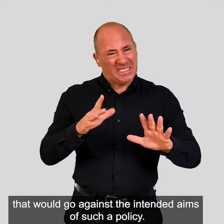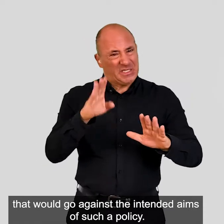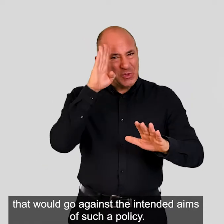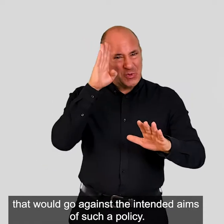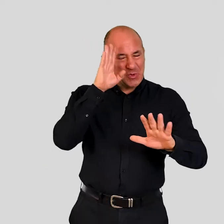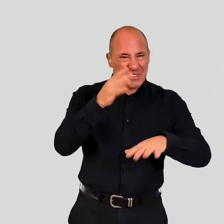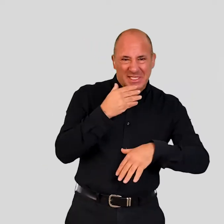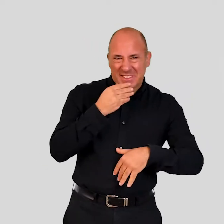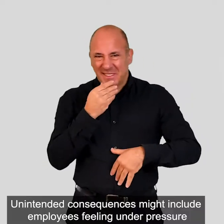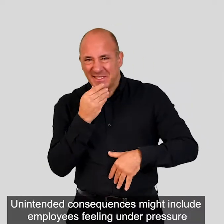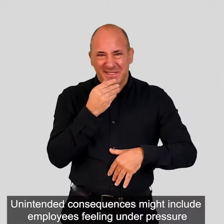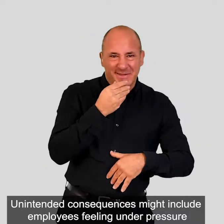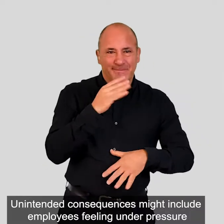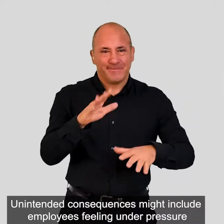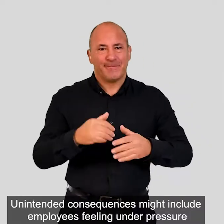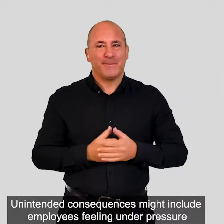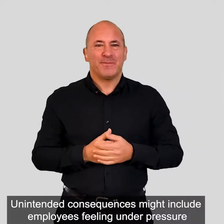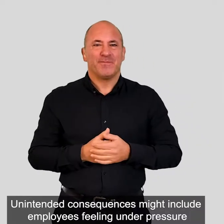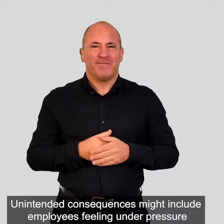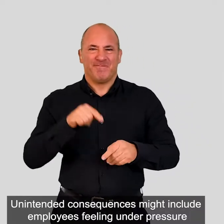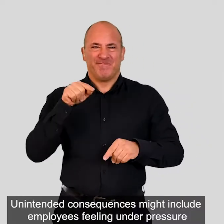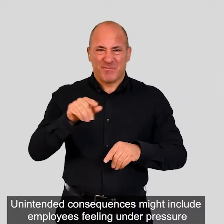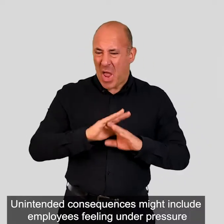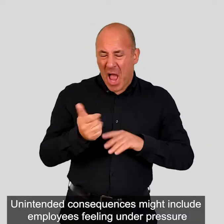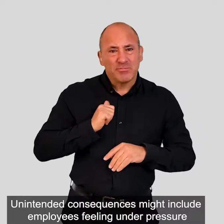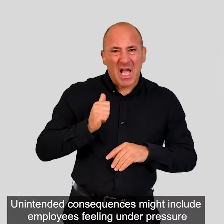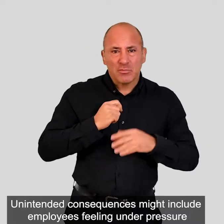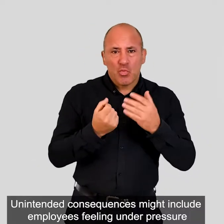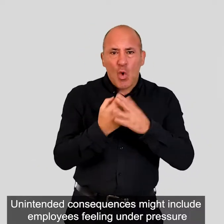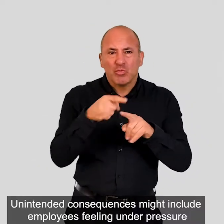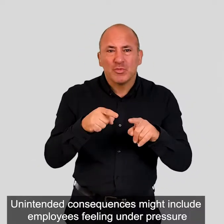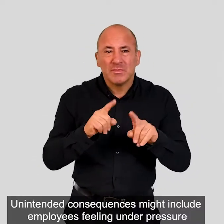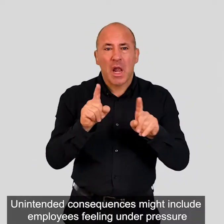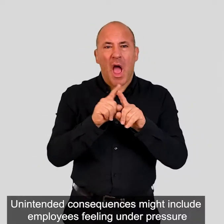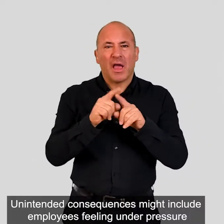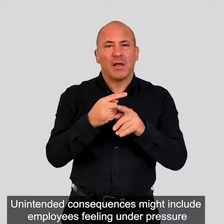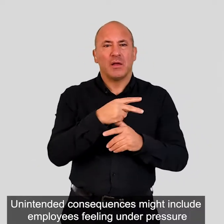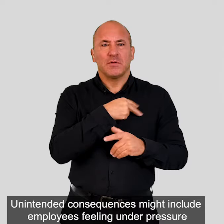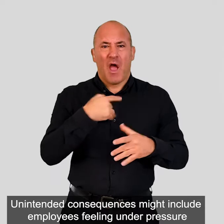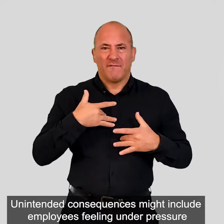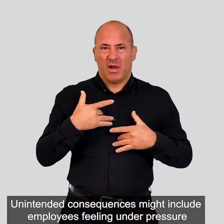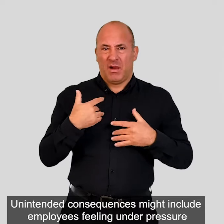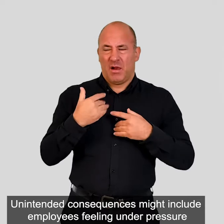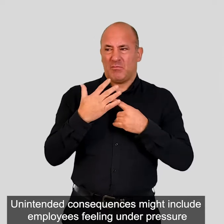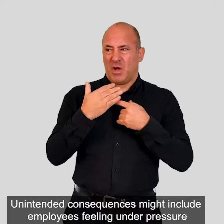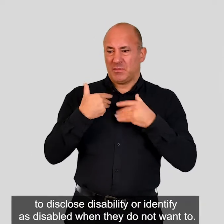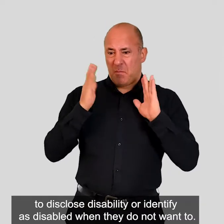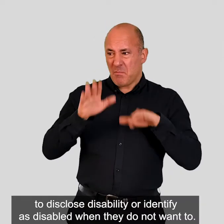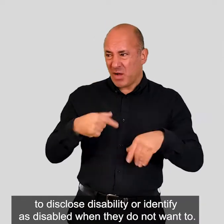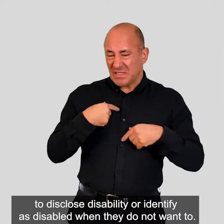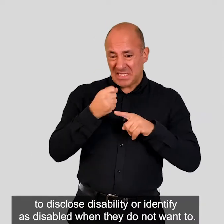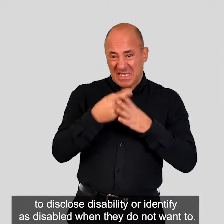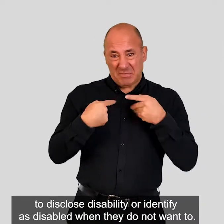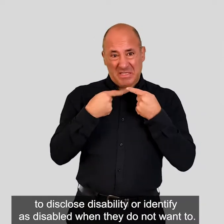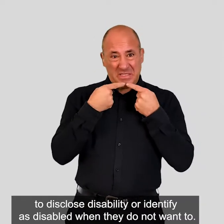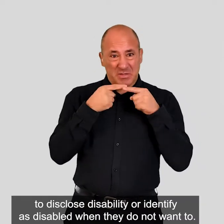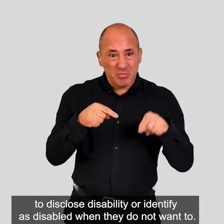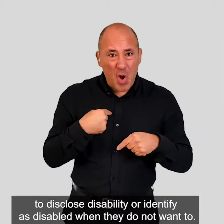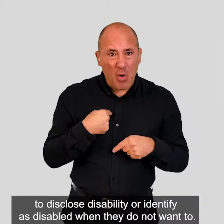policy. Unintended consequences might include employees feeling under pressure to disclose disability